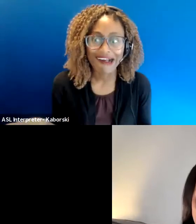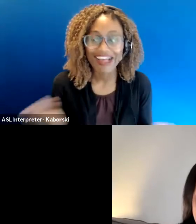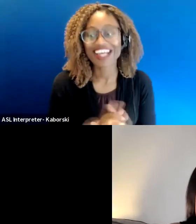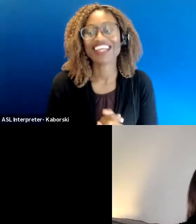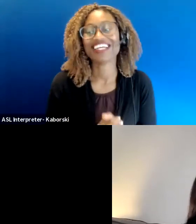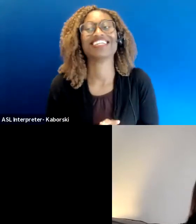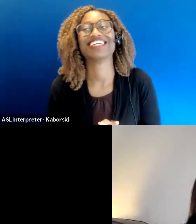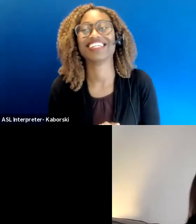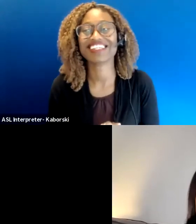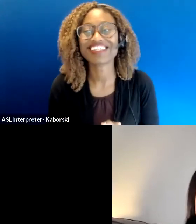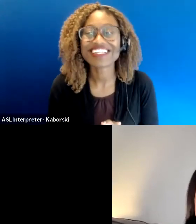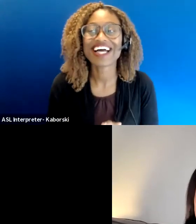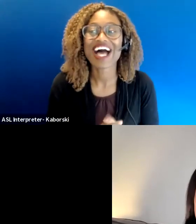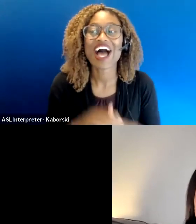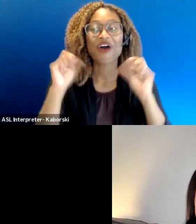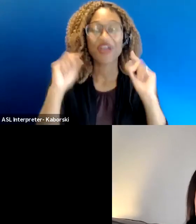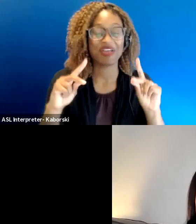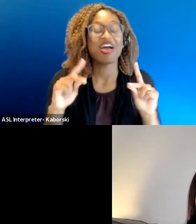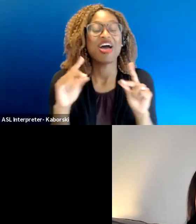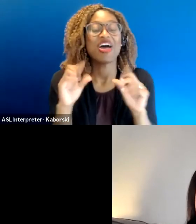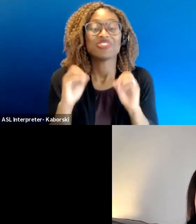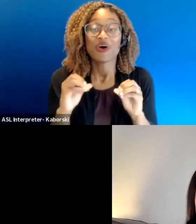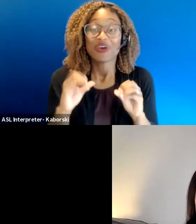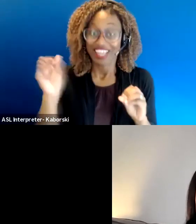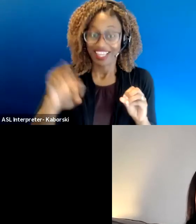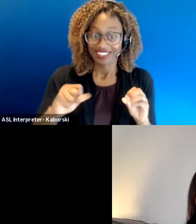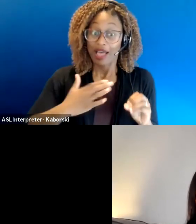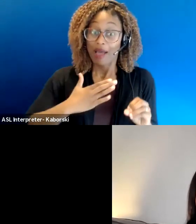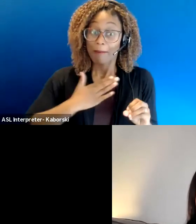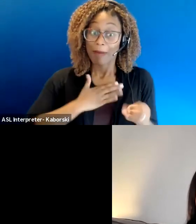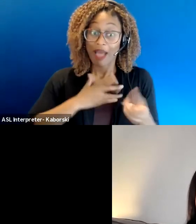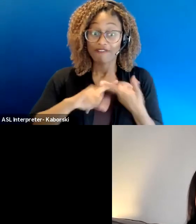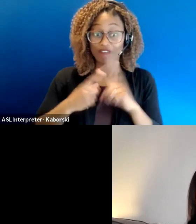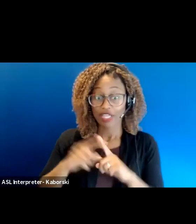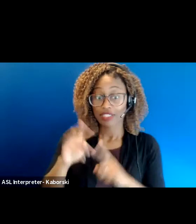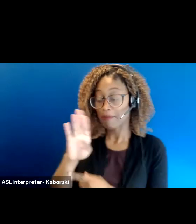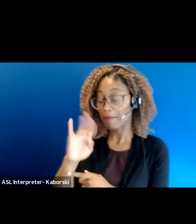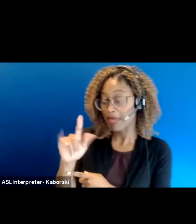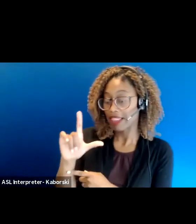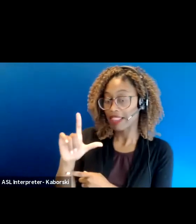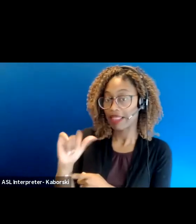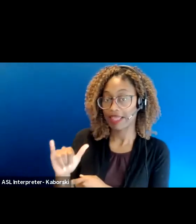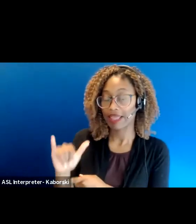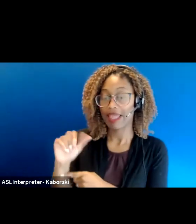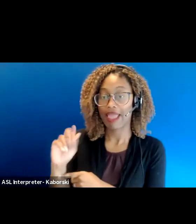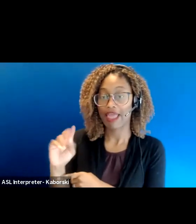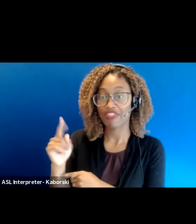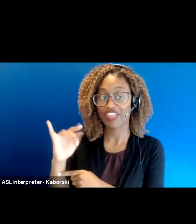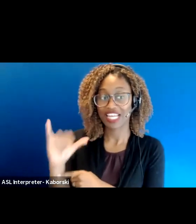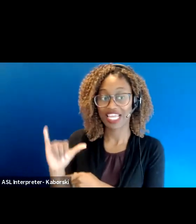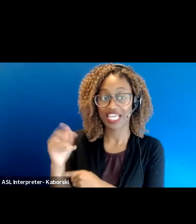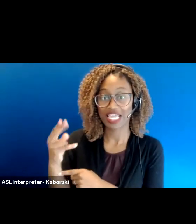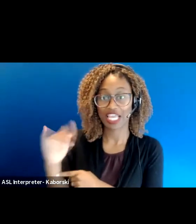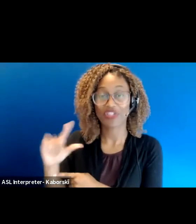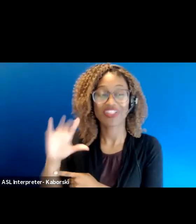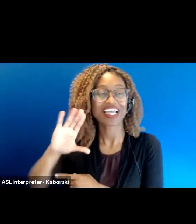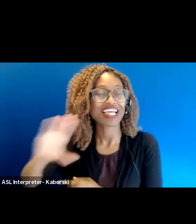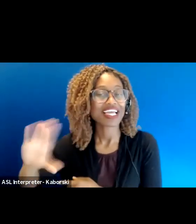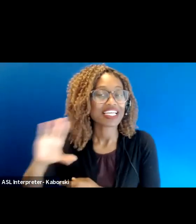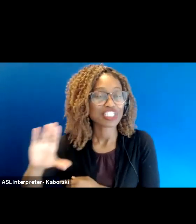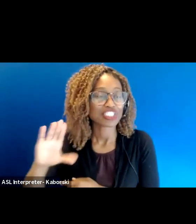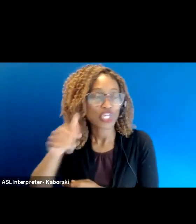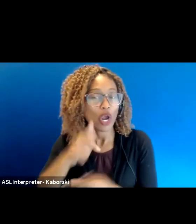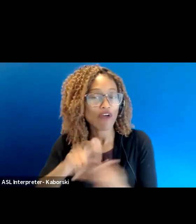I. I'm friends with the late Anthony Hill, his girlfriend at the time when it